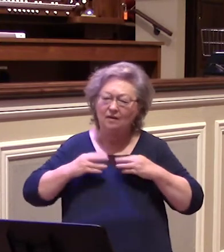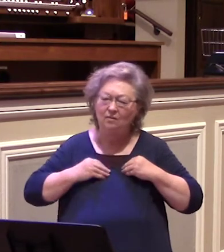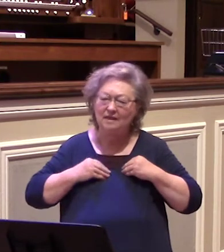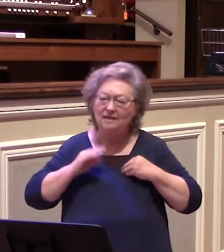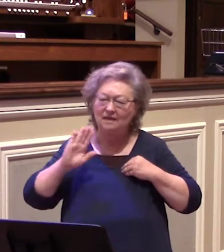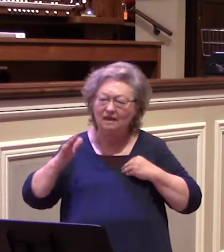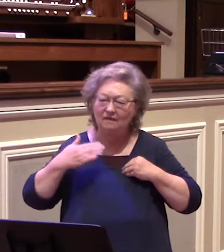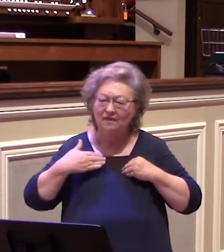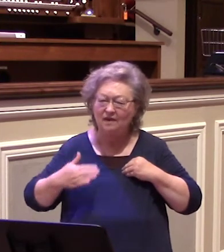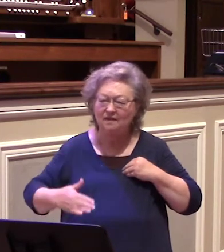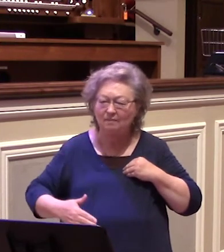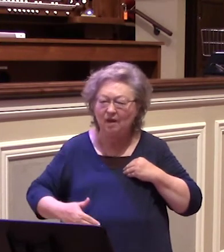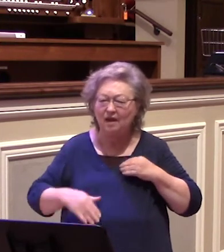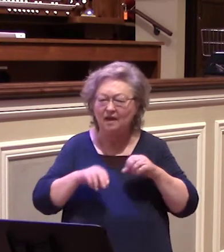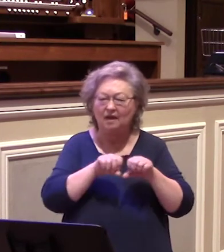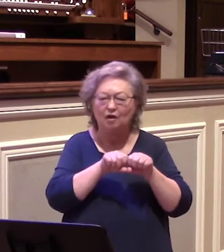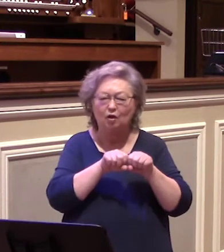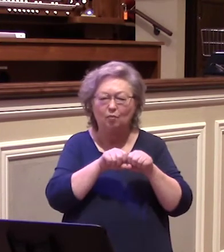sent out,